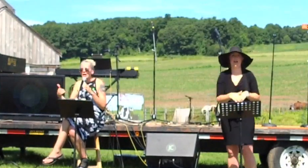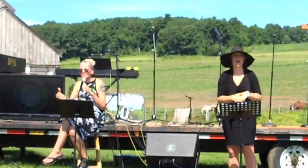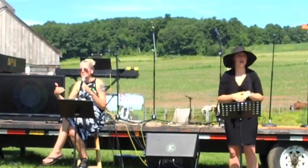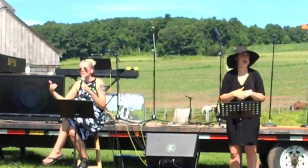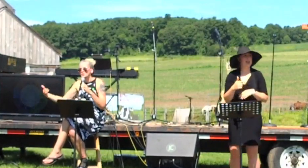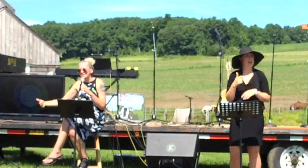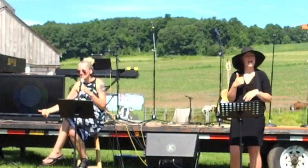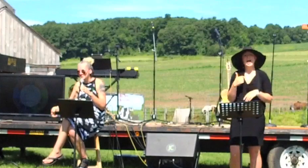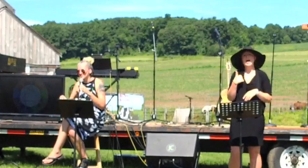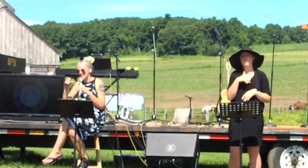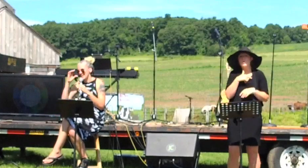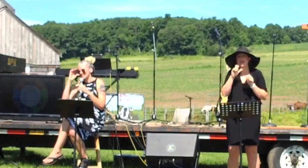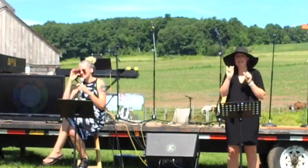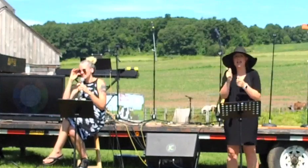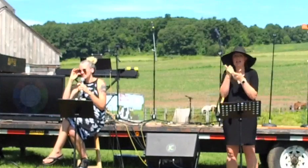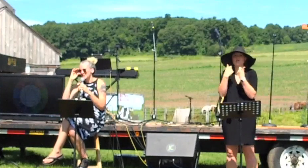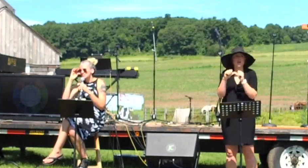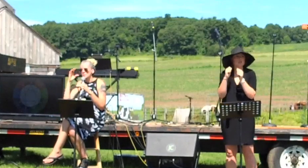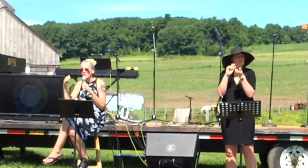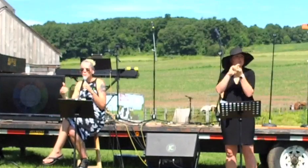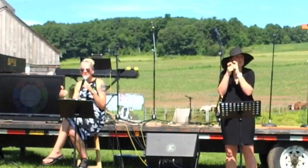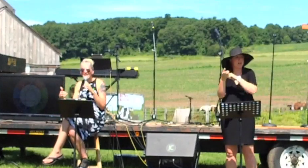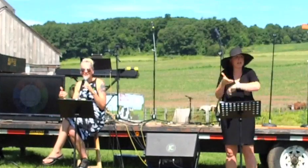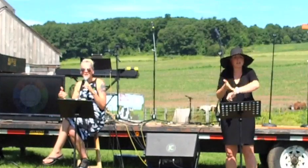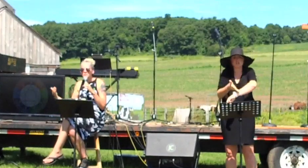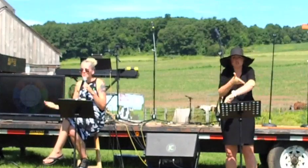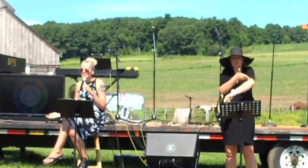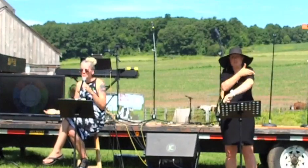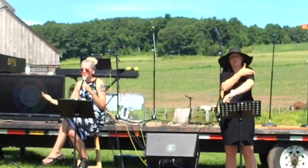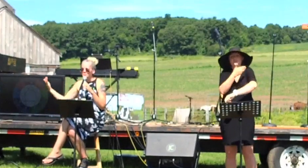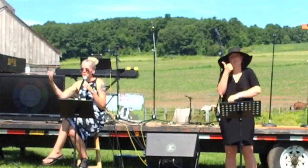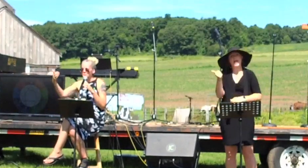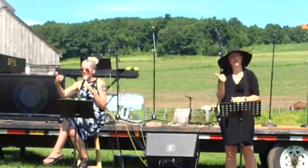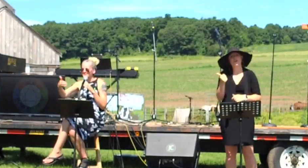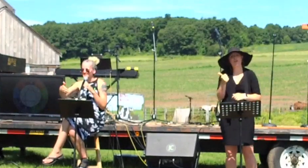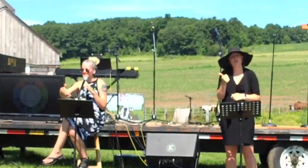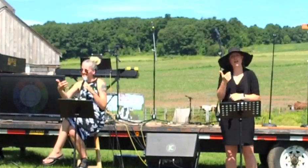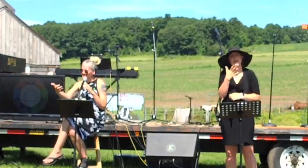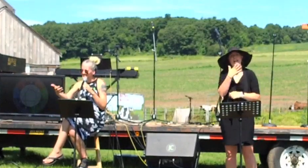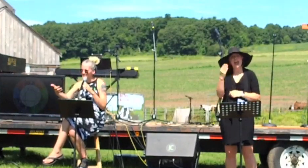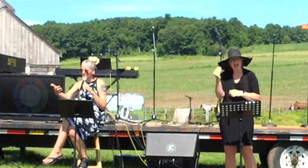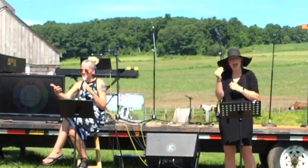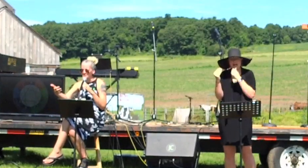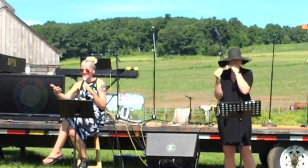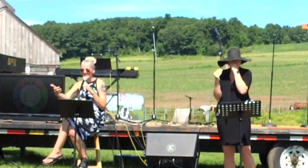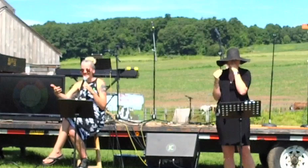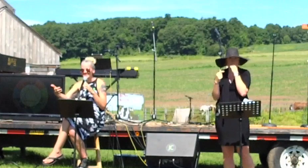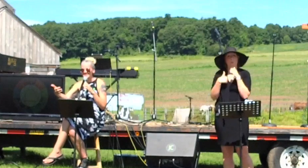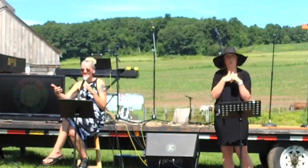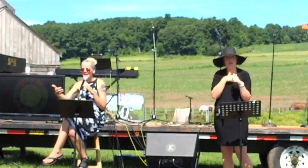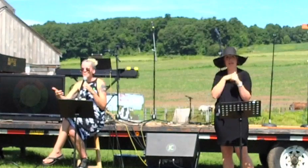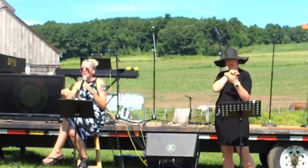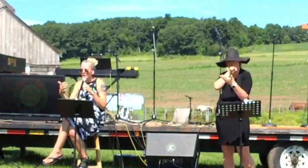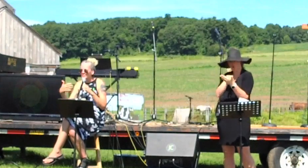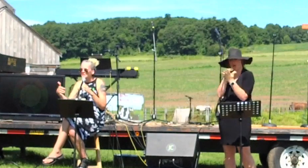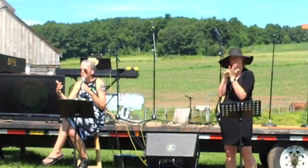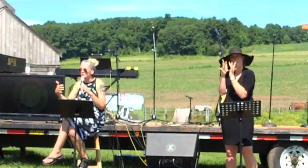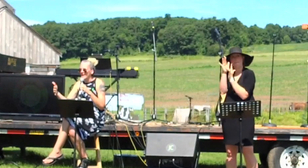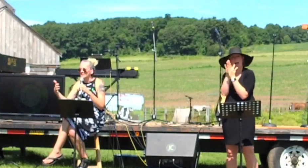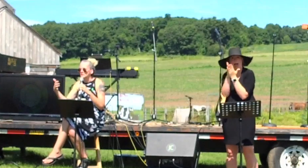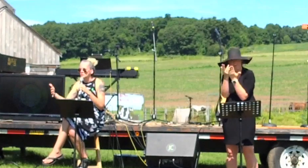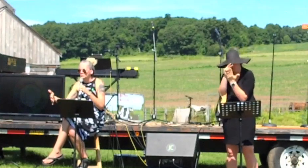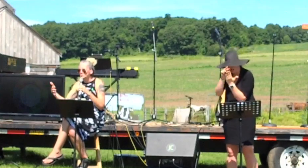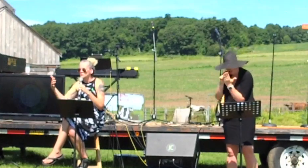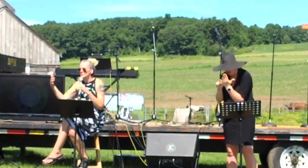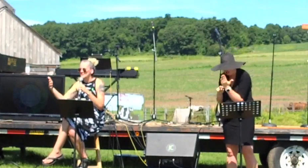can perhaps change those reactions, so that we can, from a biblical perspective, at least that's how we're looking at it, come into